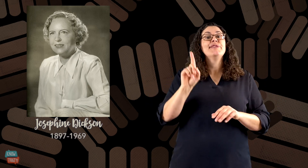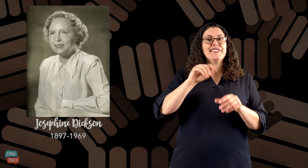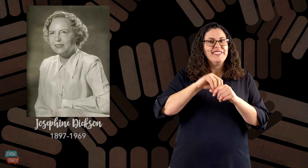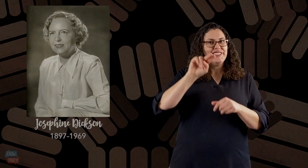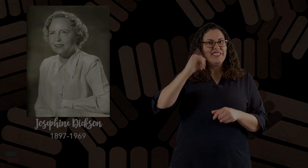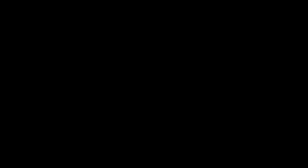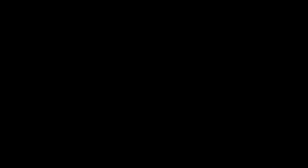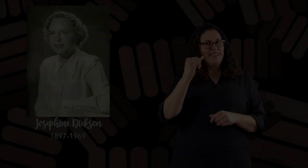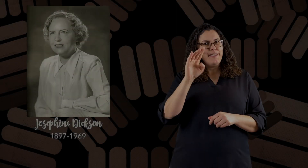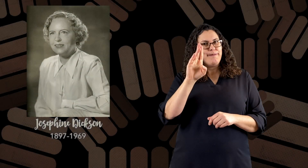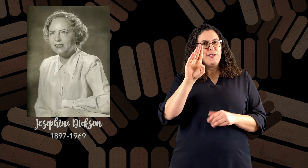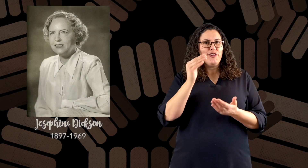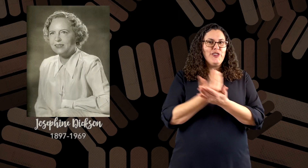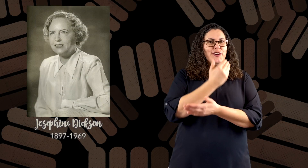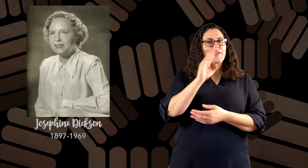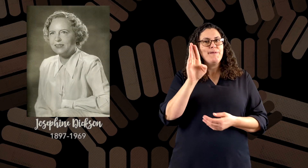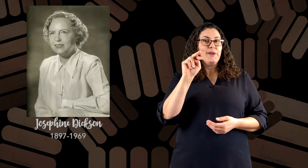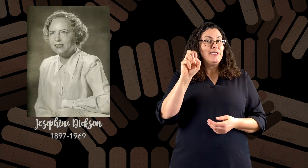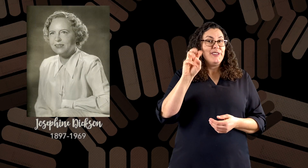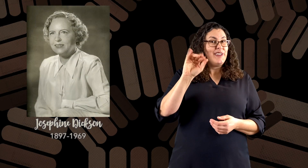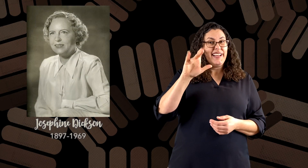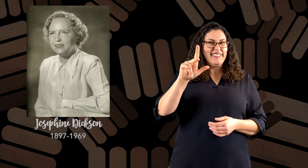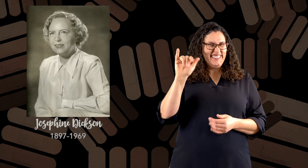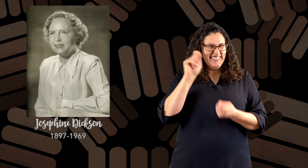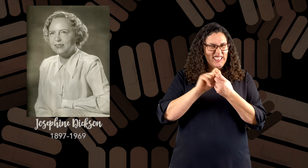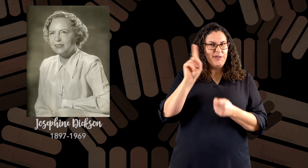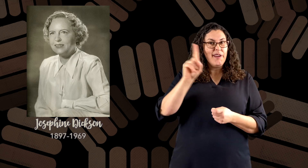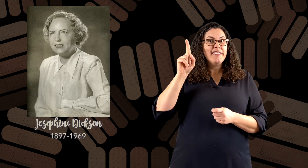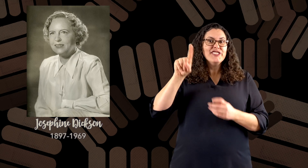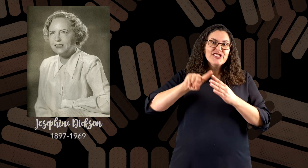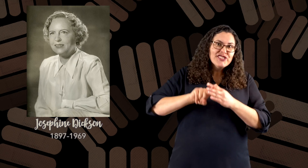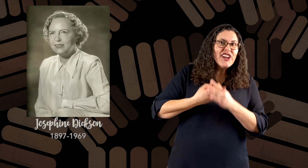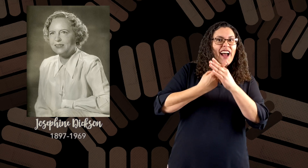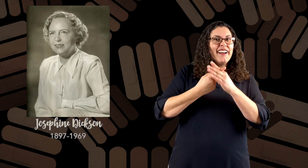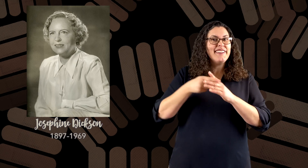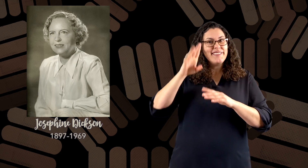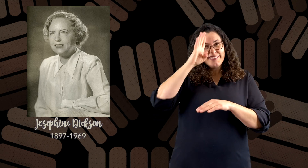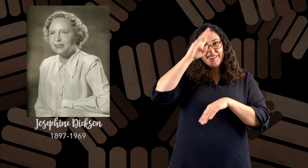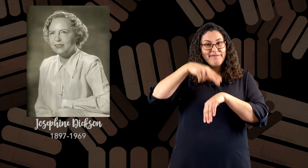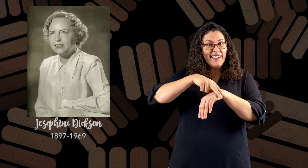and they were buried together in New Brunswick, New Jersey, where the whole thing started.